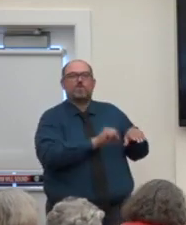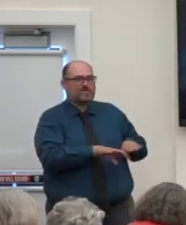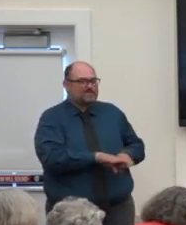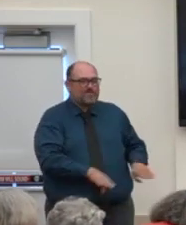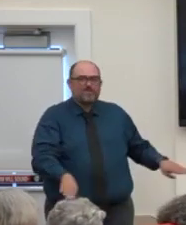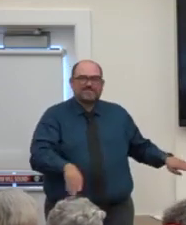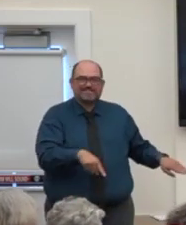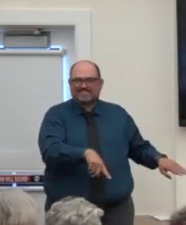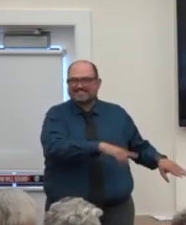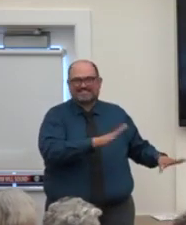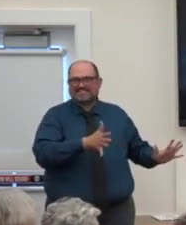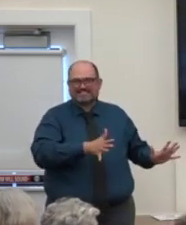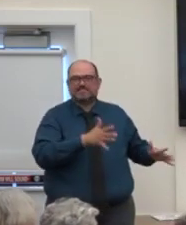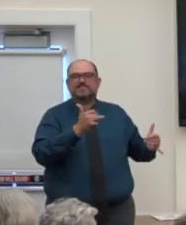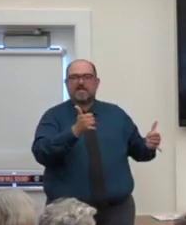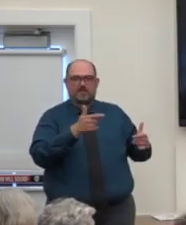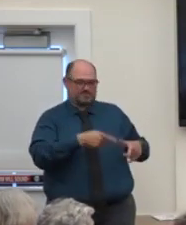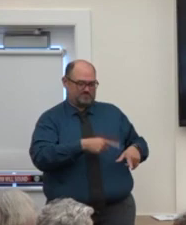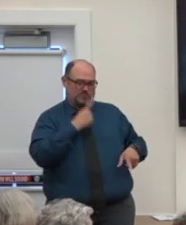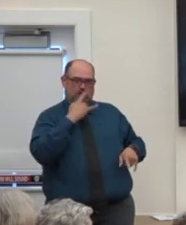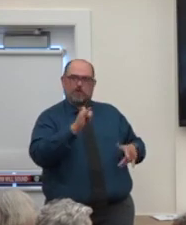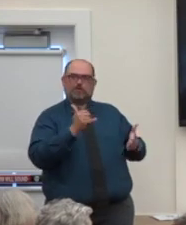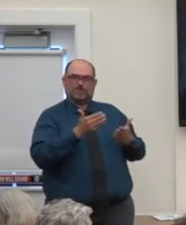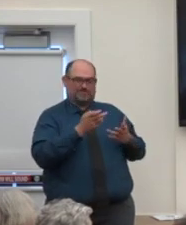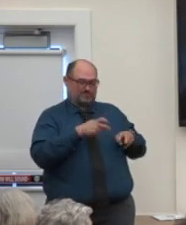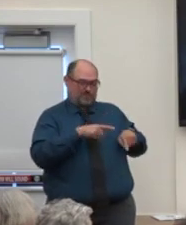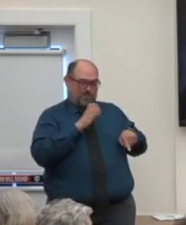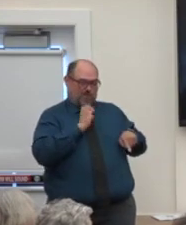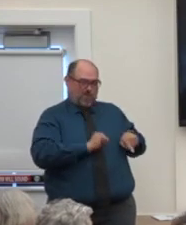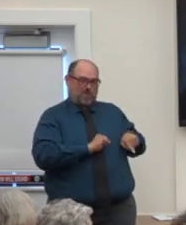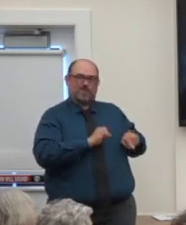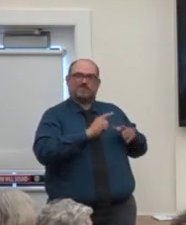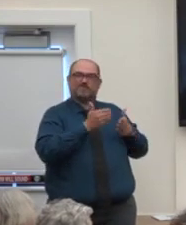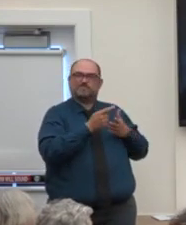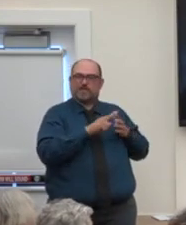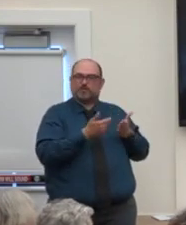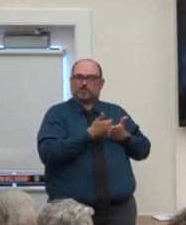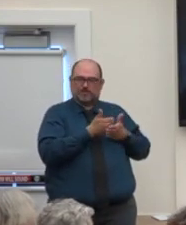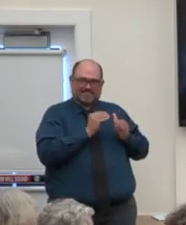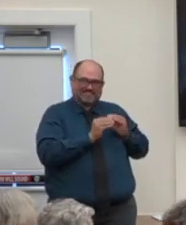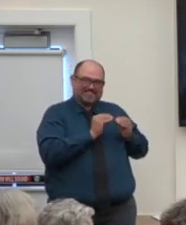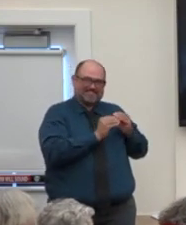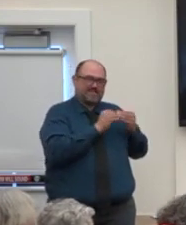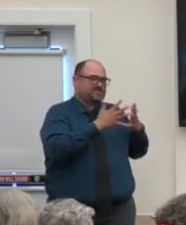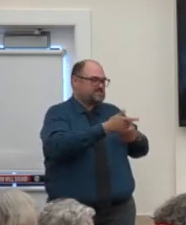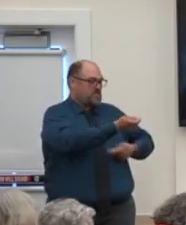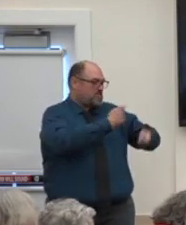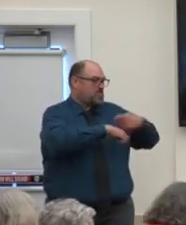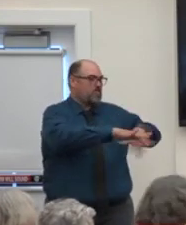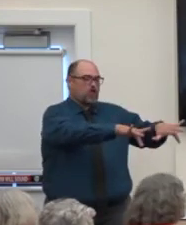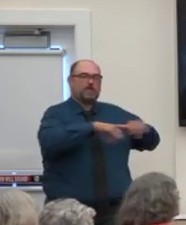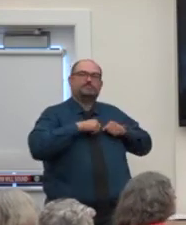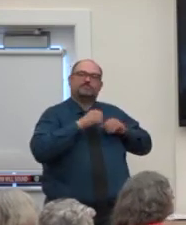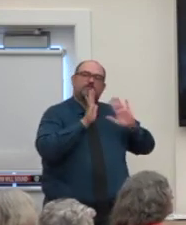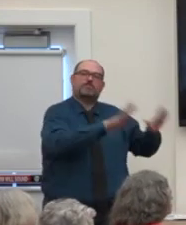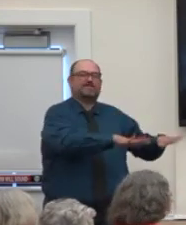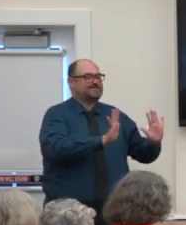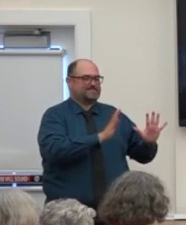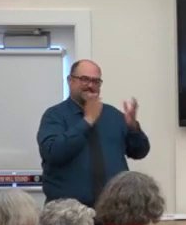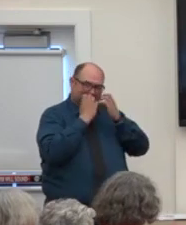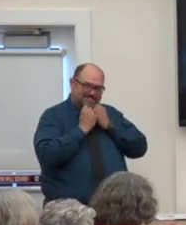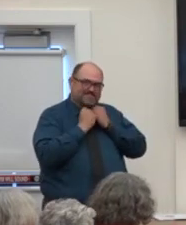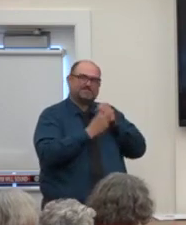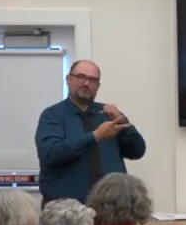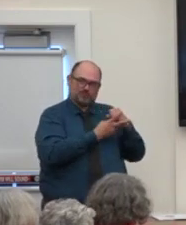instance. And we did that rather than replace them because, again, how important it is to preserve not just the